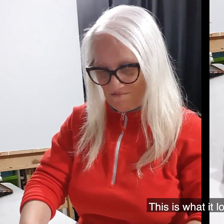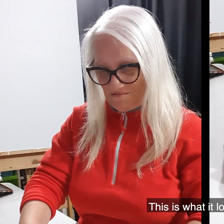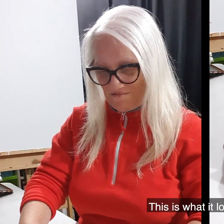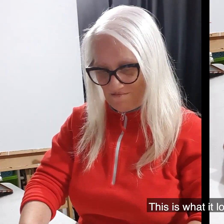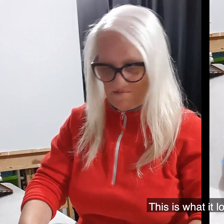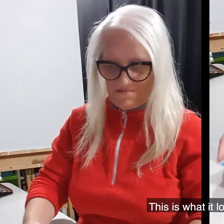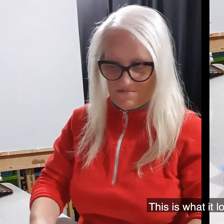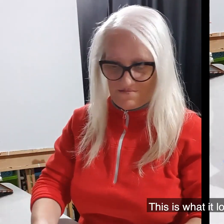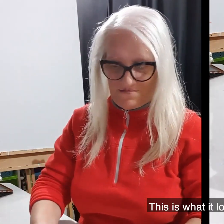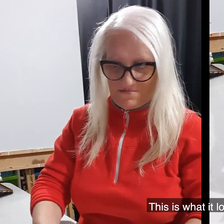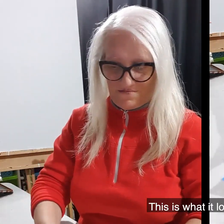This is what it looks like.